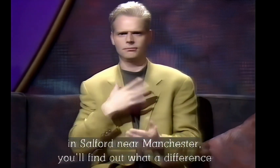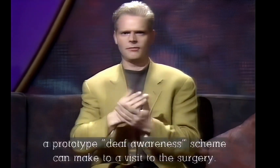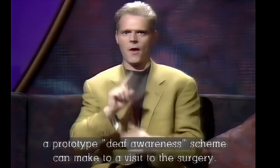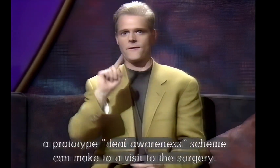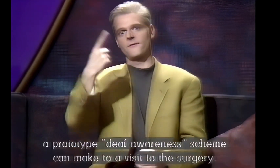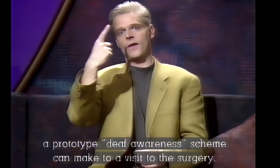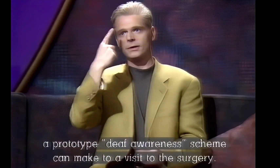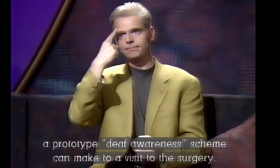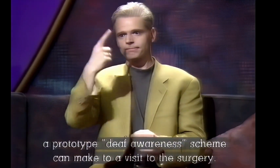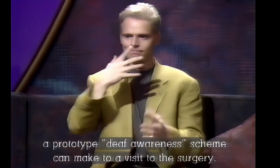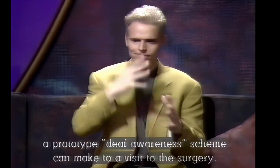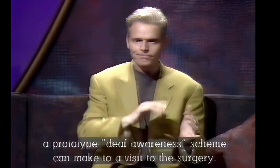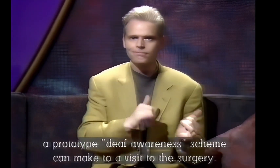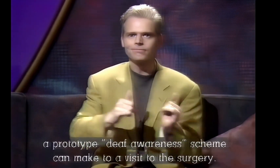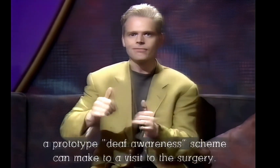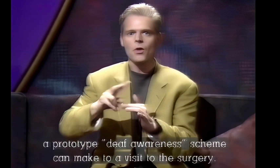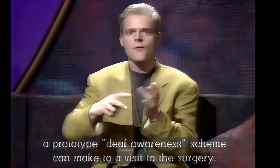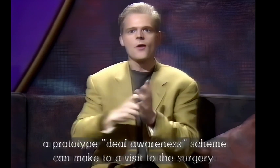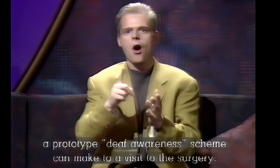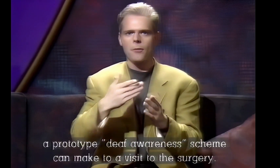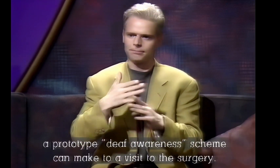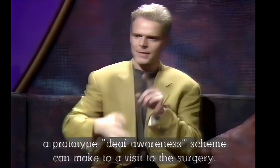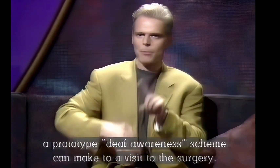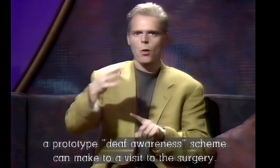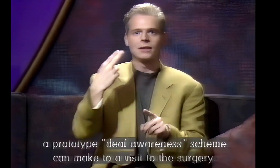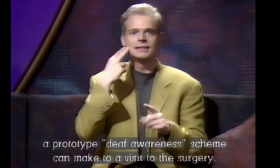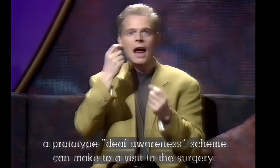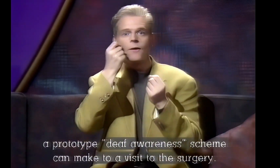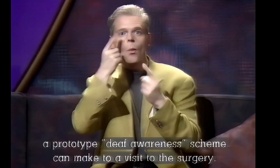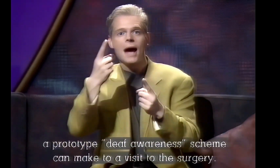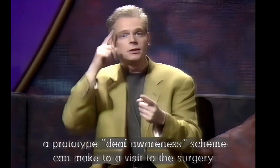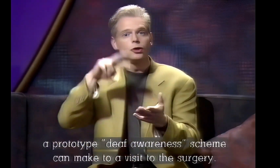a prototype deaf awareness scheme can make to a visit to the surgery.